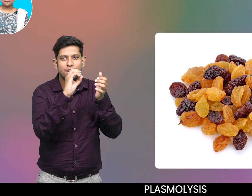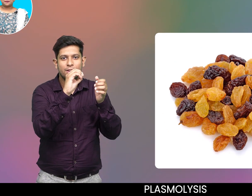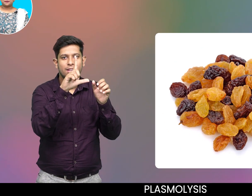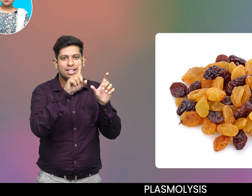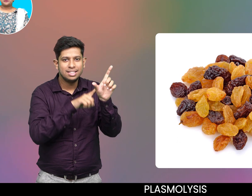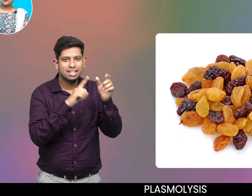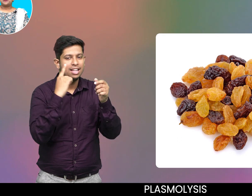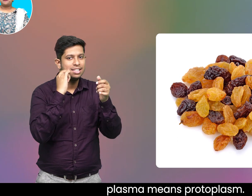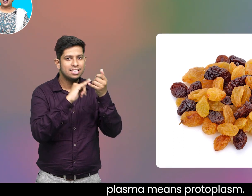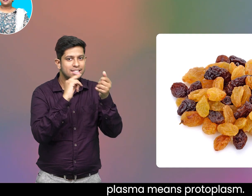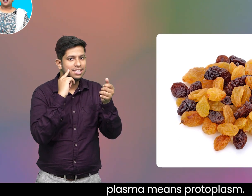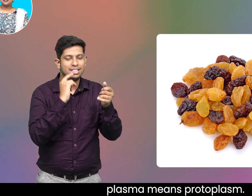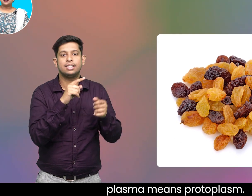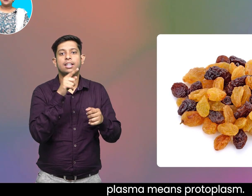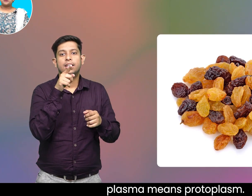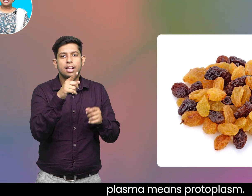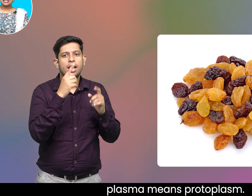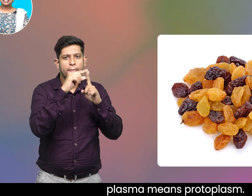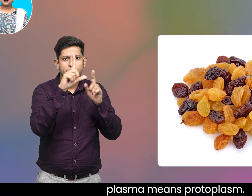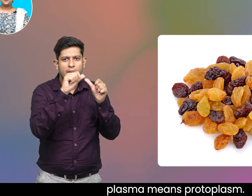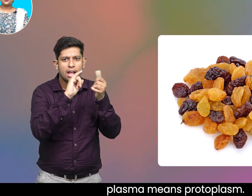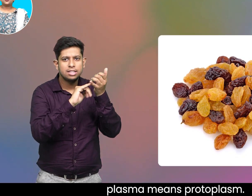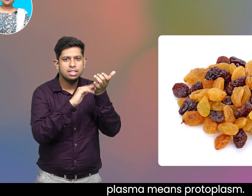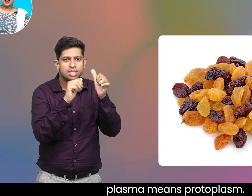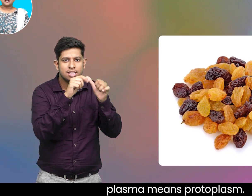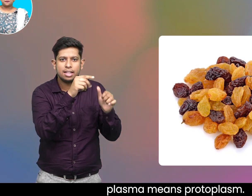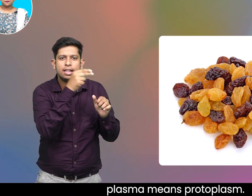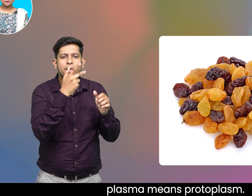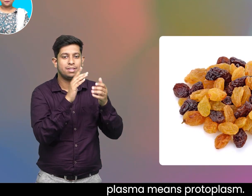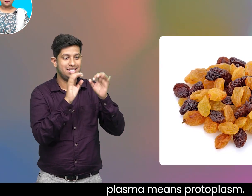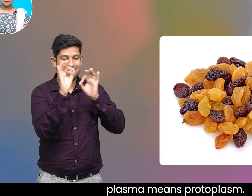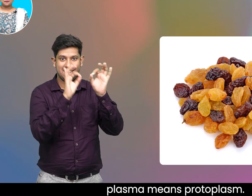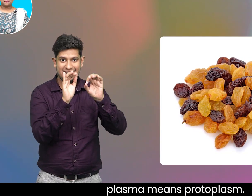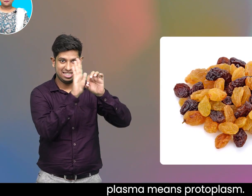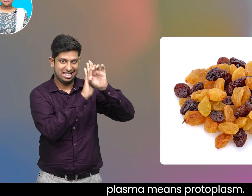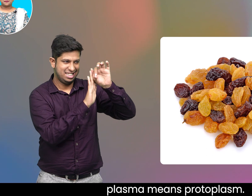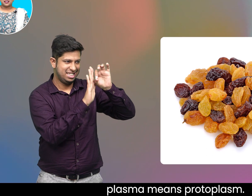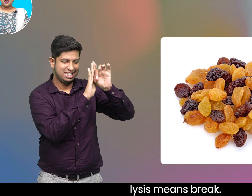Plasmolysis. Plasma means protoplasm.